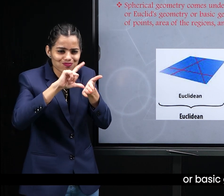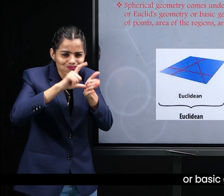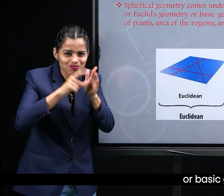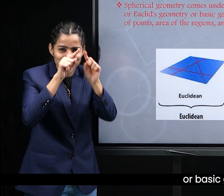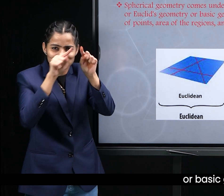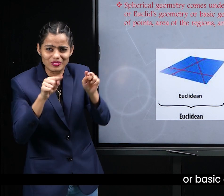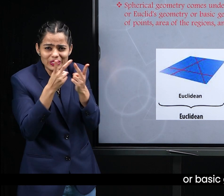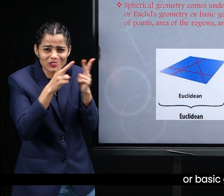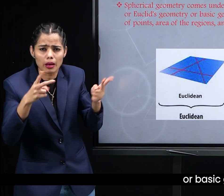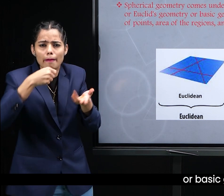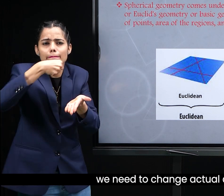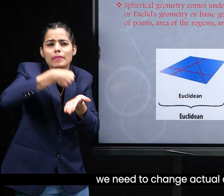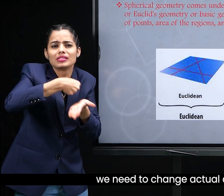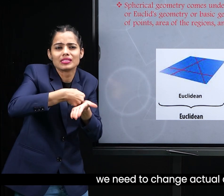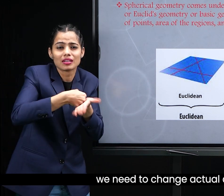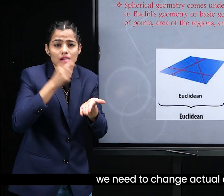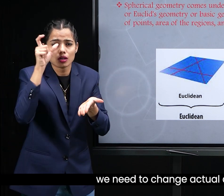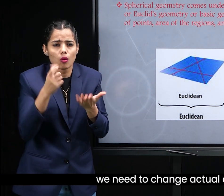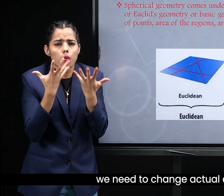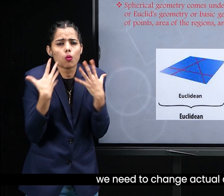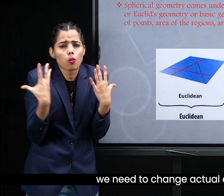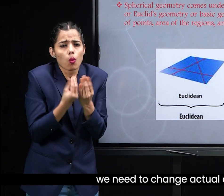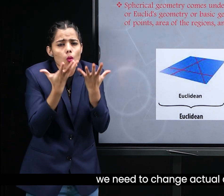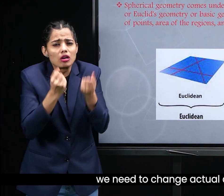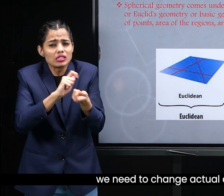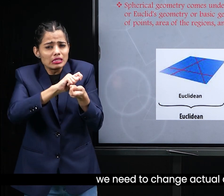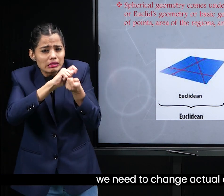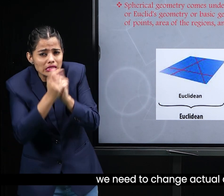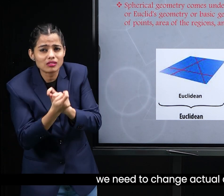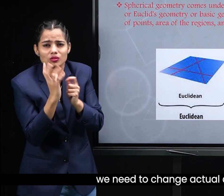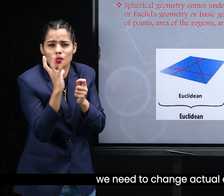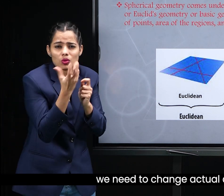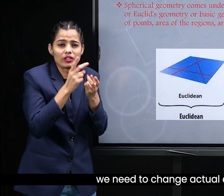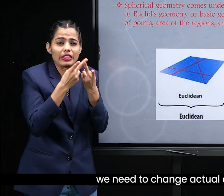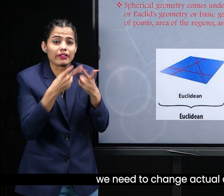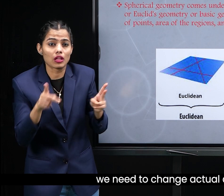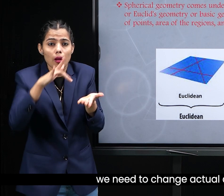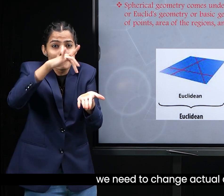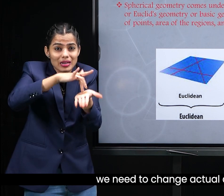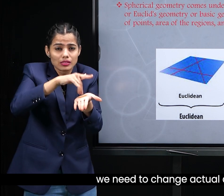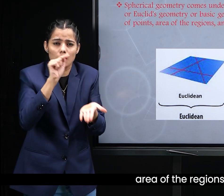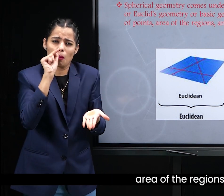geometry or basic geometry, we need to change actual distance, location of